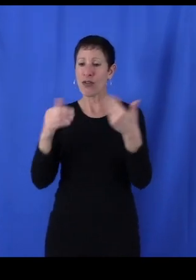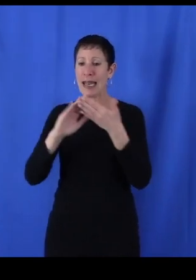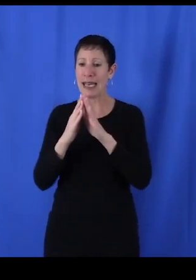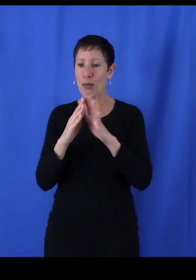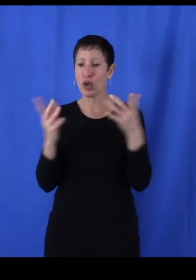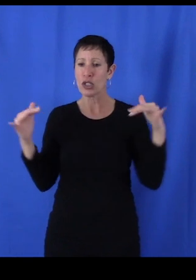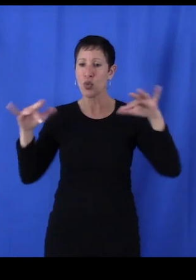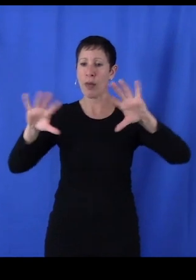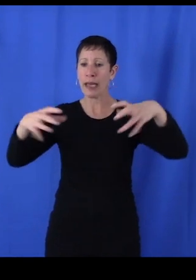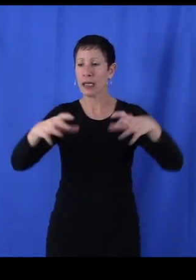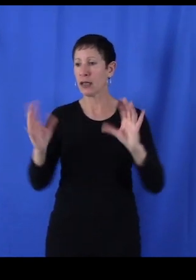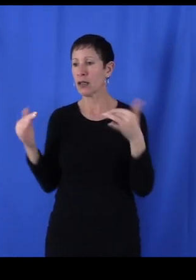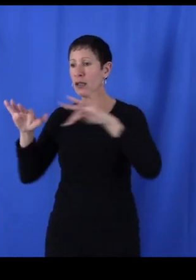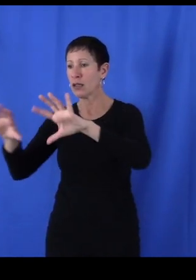neighborhood.